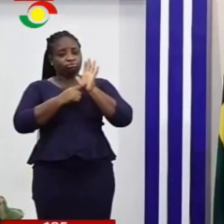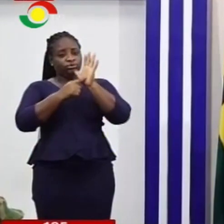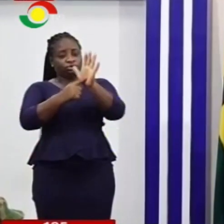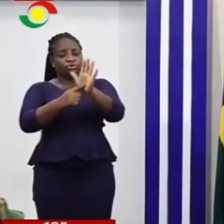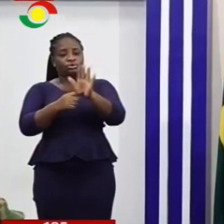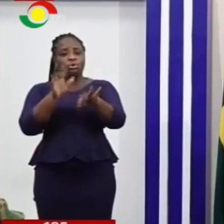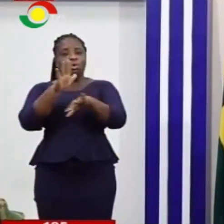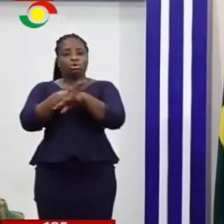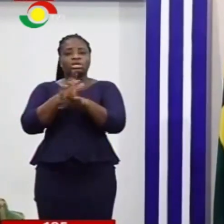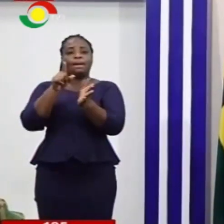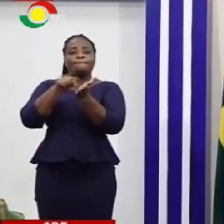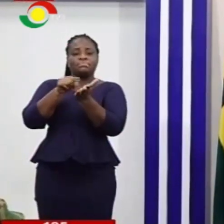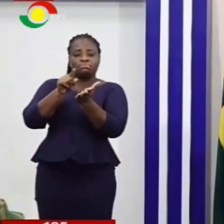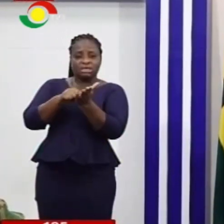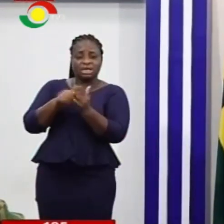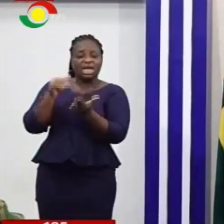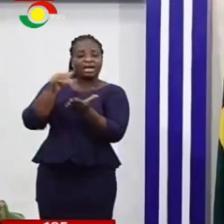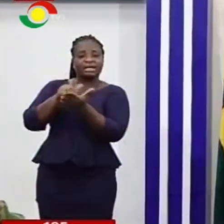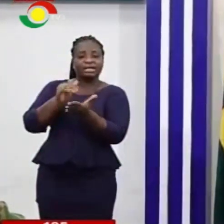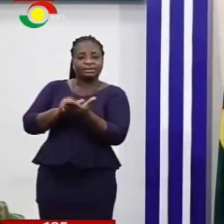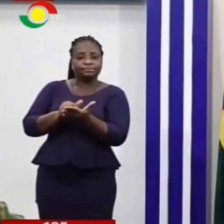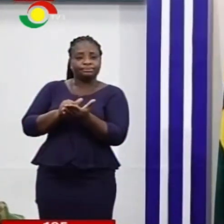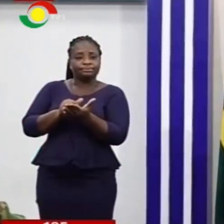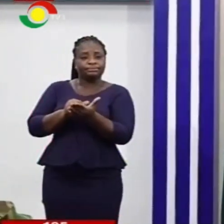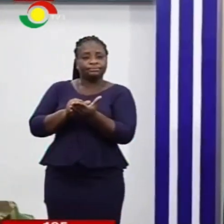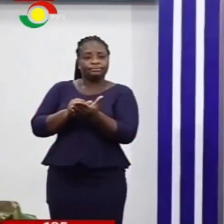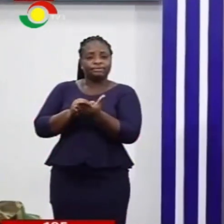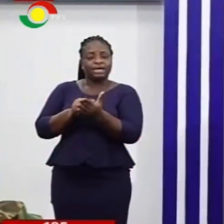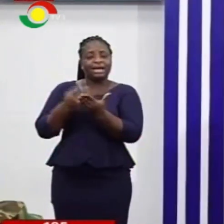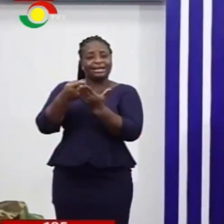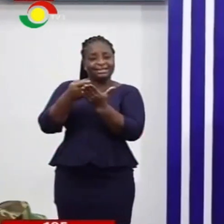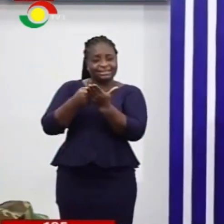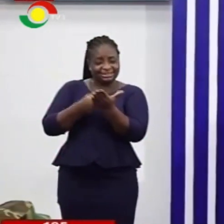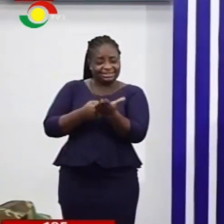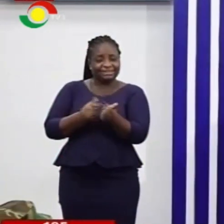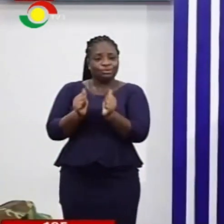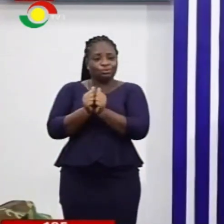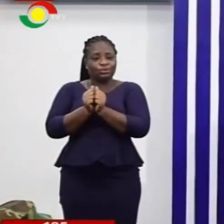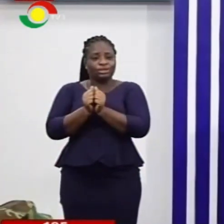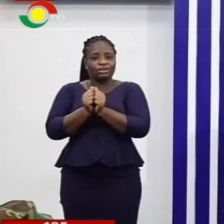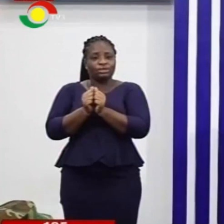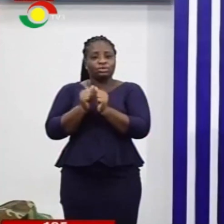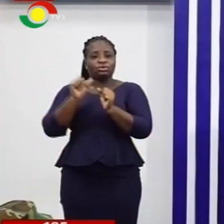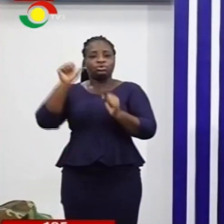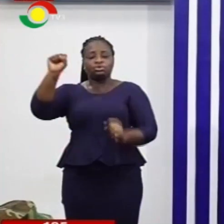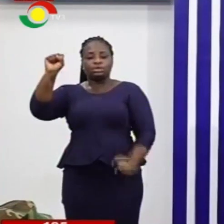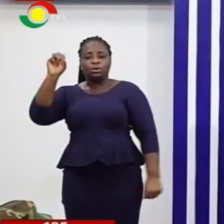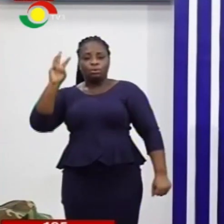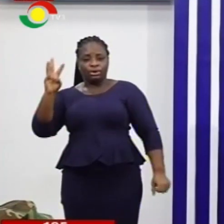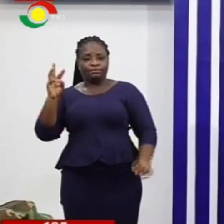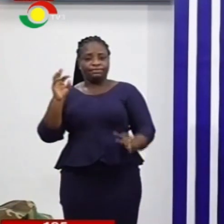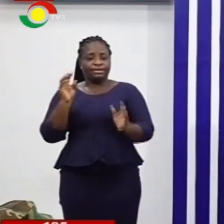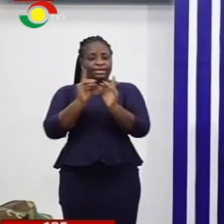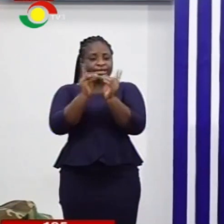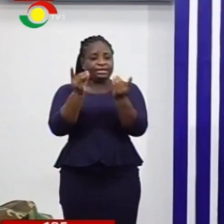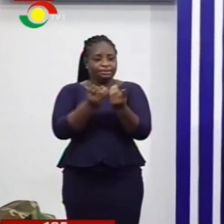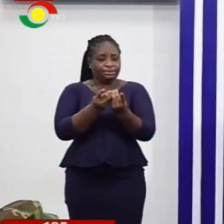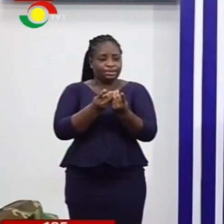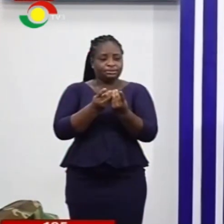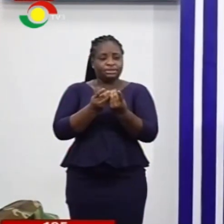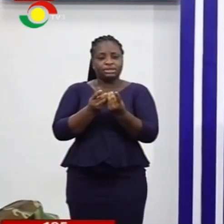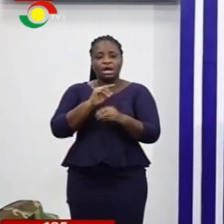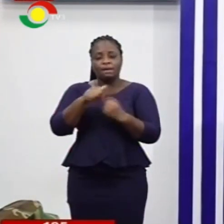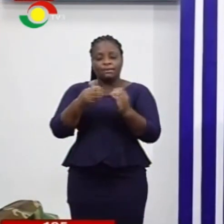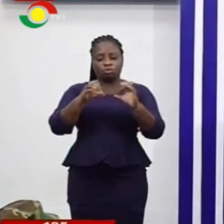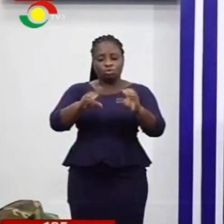media. Again, there are discussions with the Social Welfare Department about